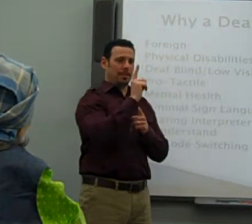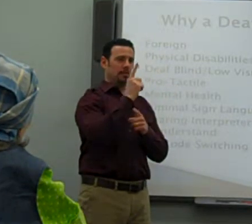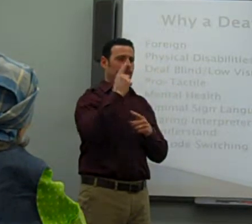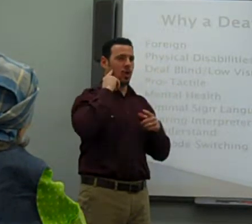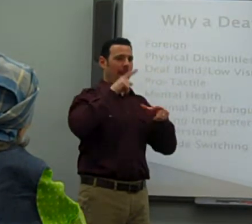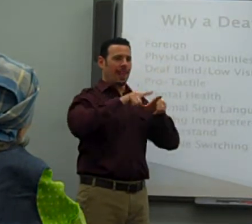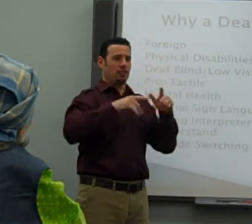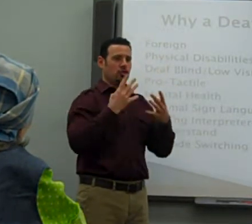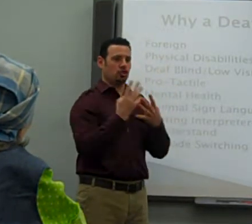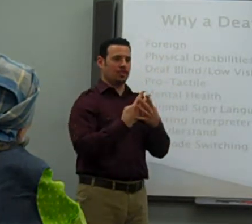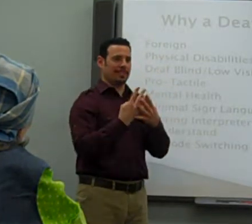styles.